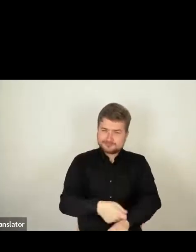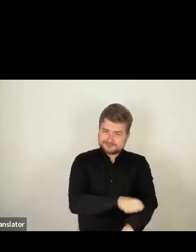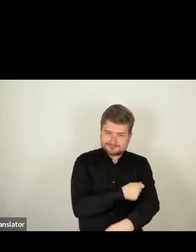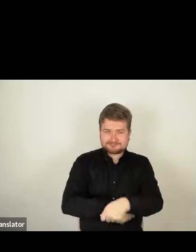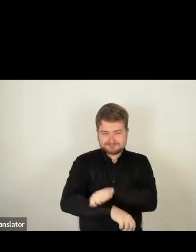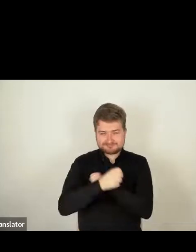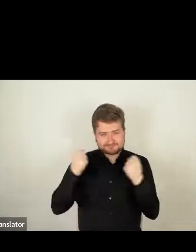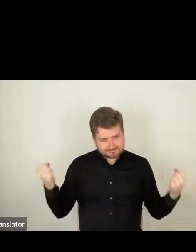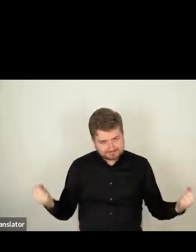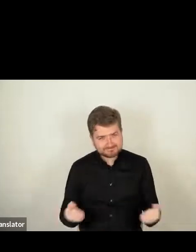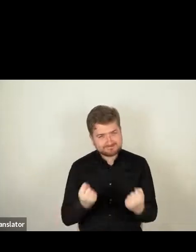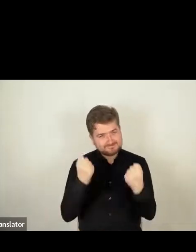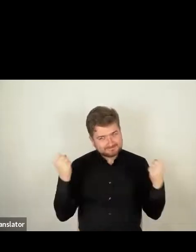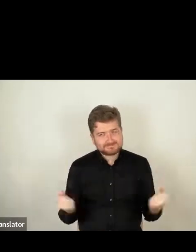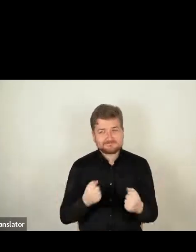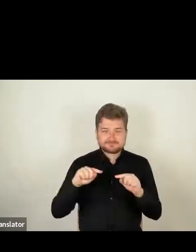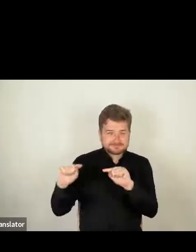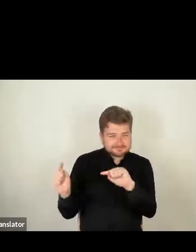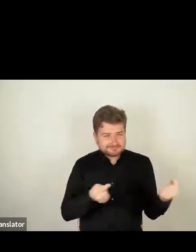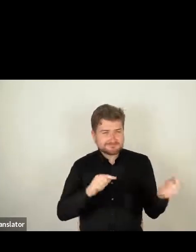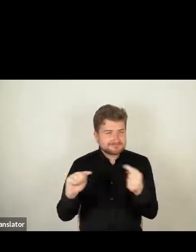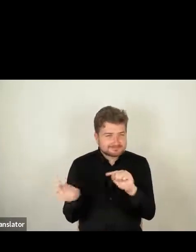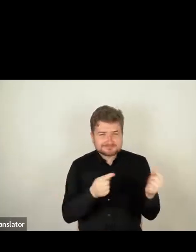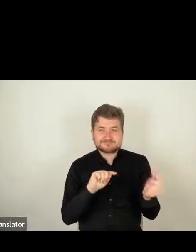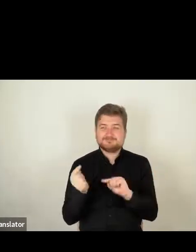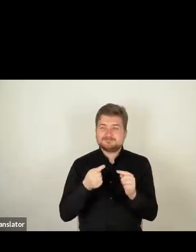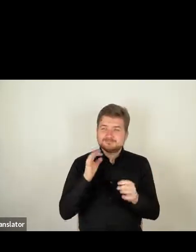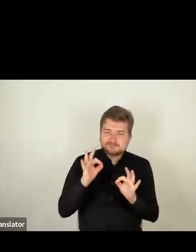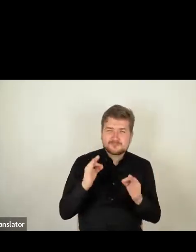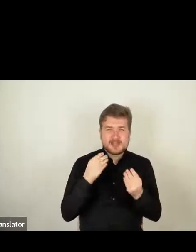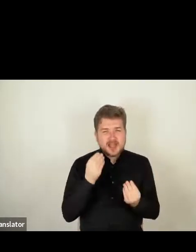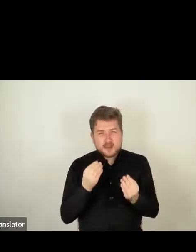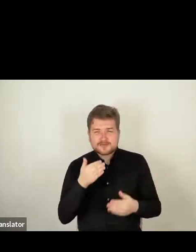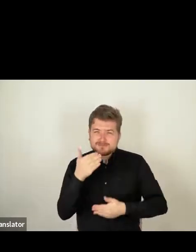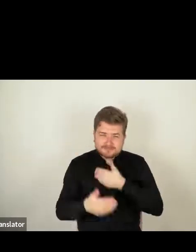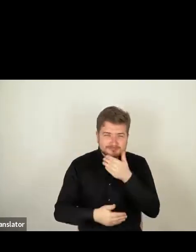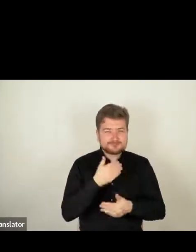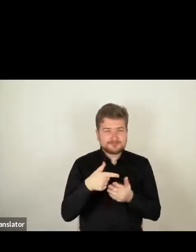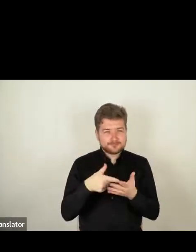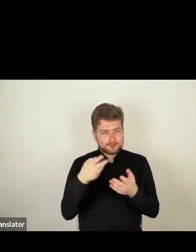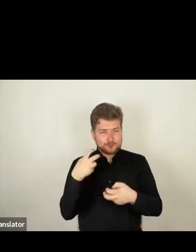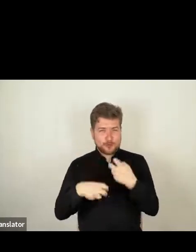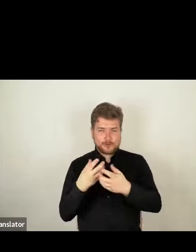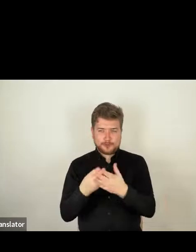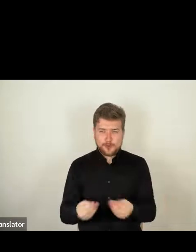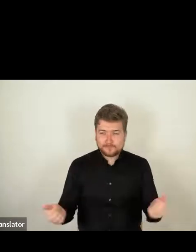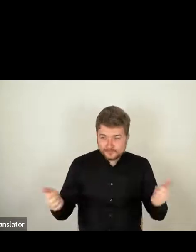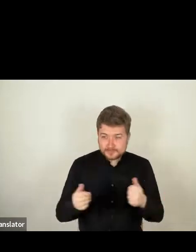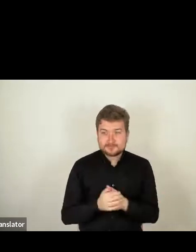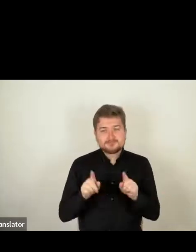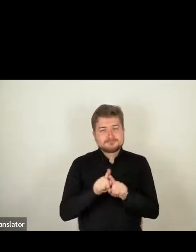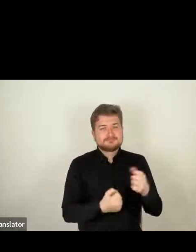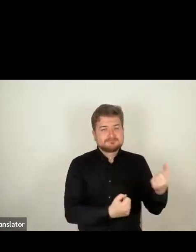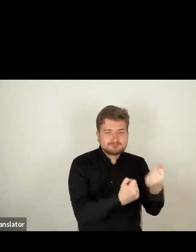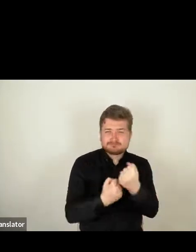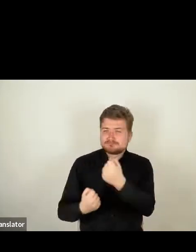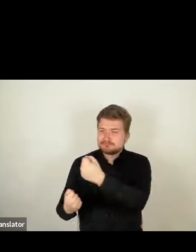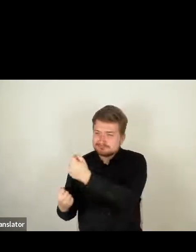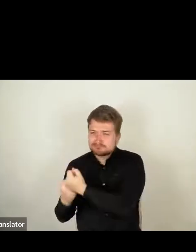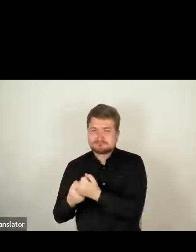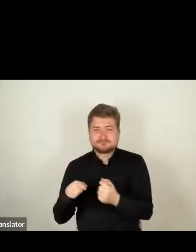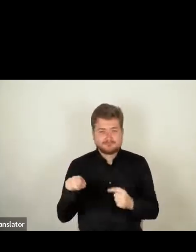this, looking for adequate and long-term solutions and supporting OSCE parliaments in this